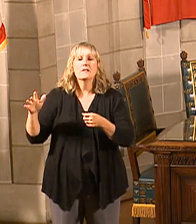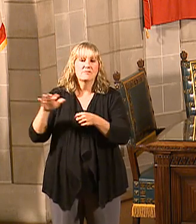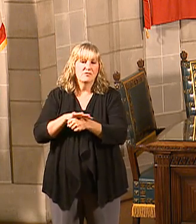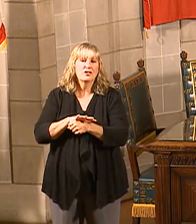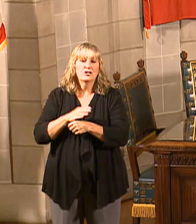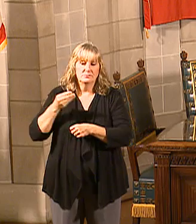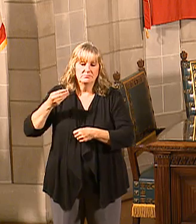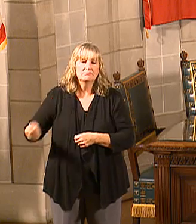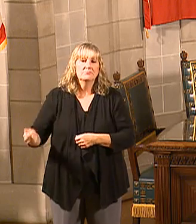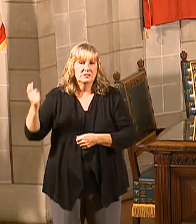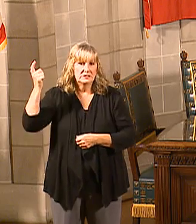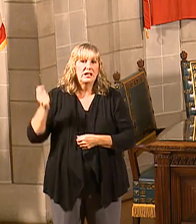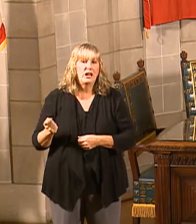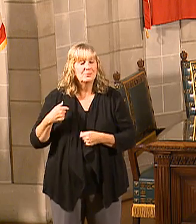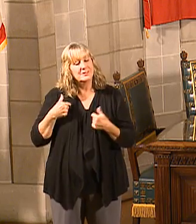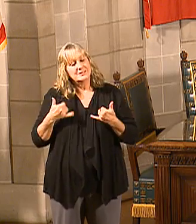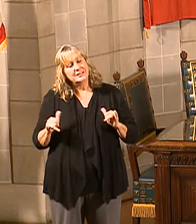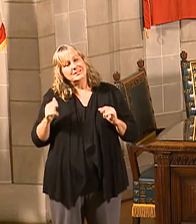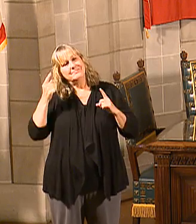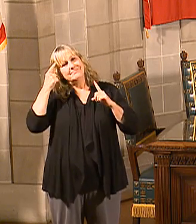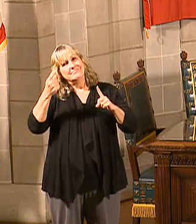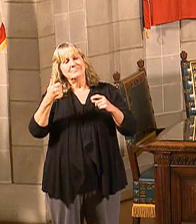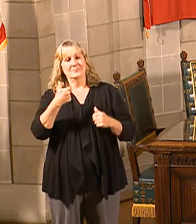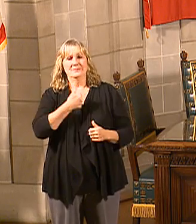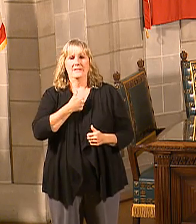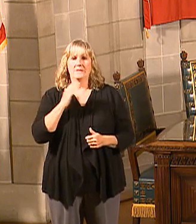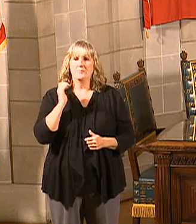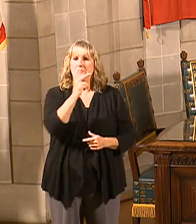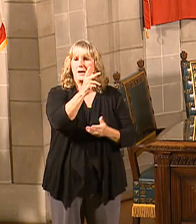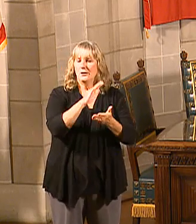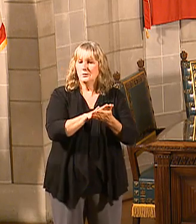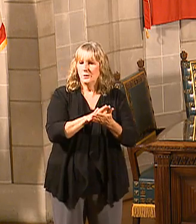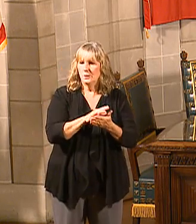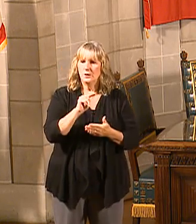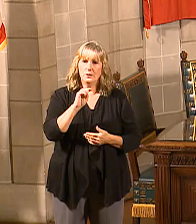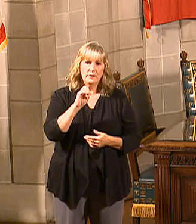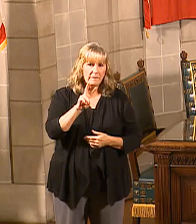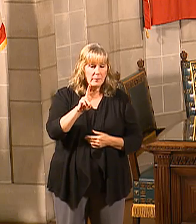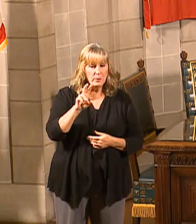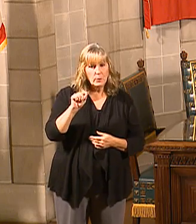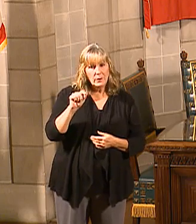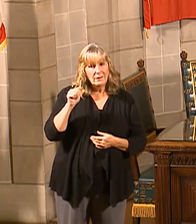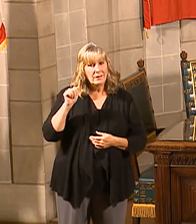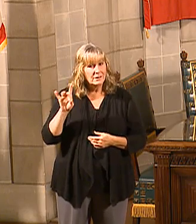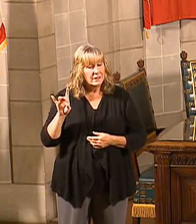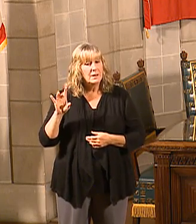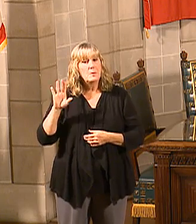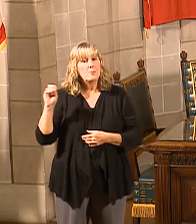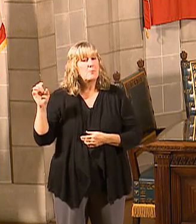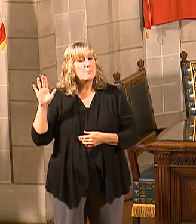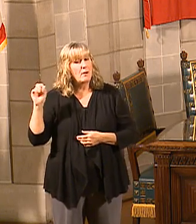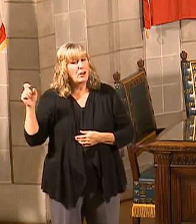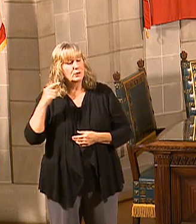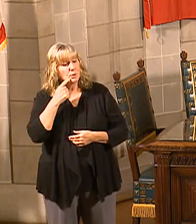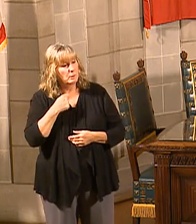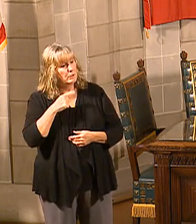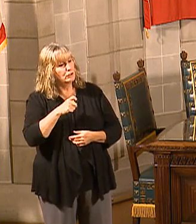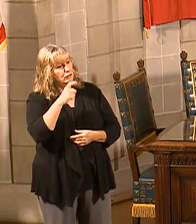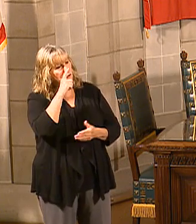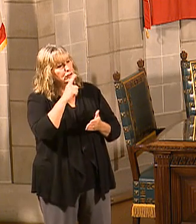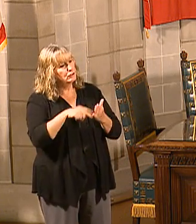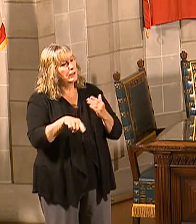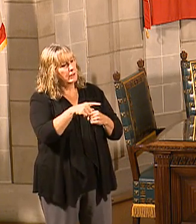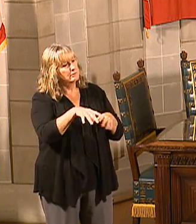scholarship. I still wanted to go back to school. In November of 2018, my boss told me I should check out taking